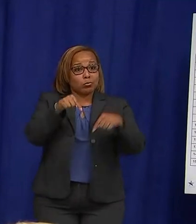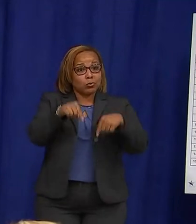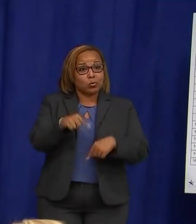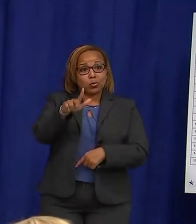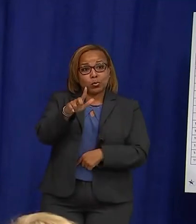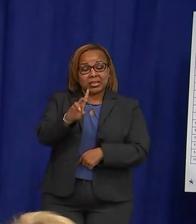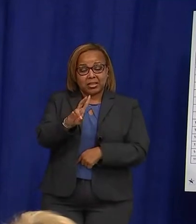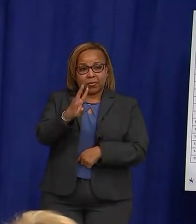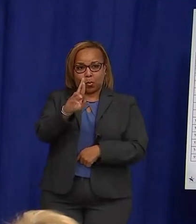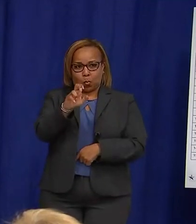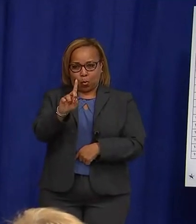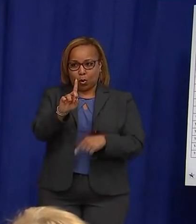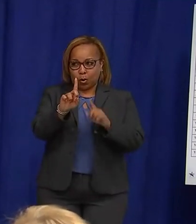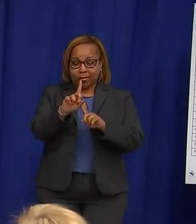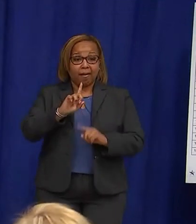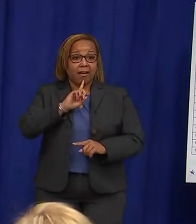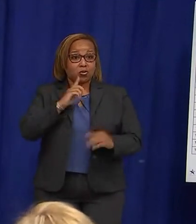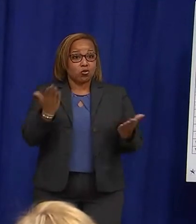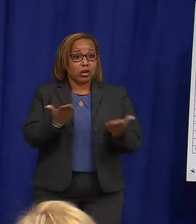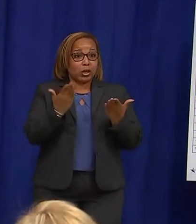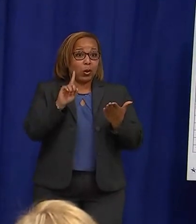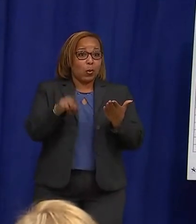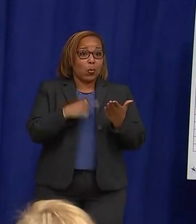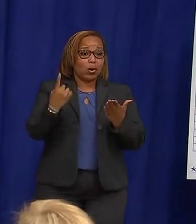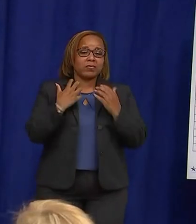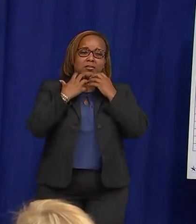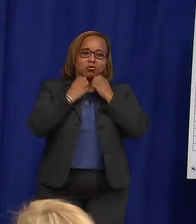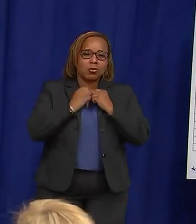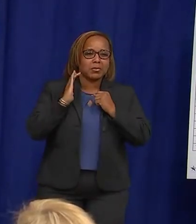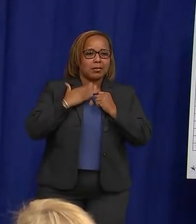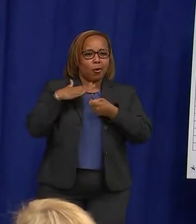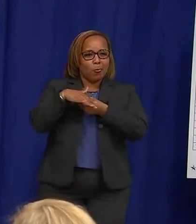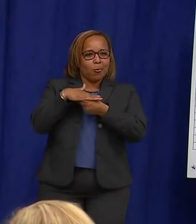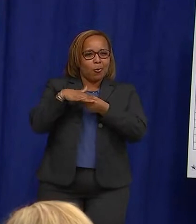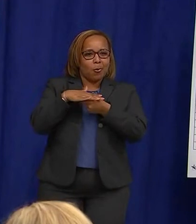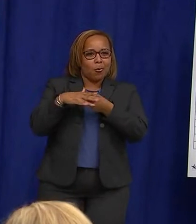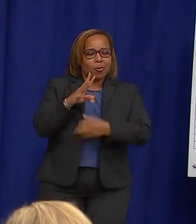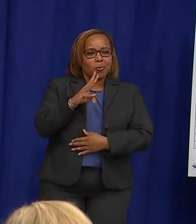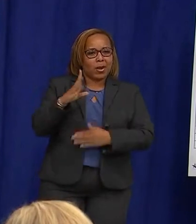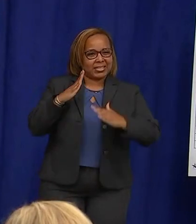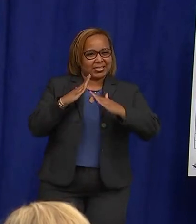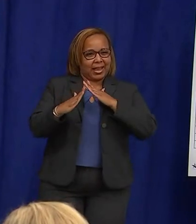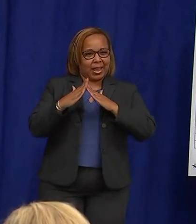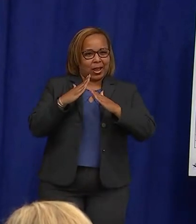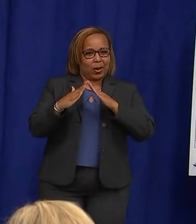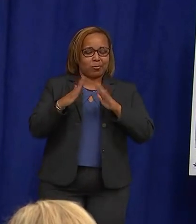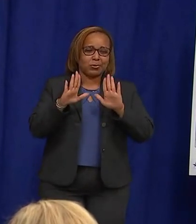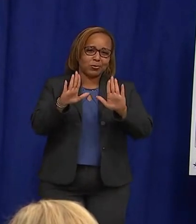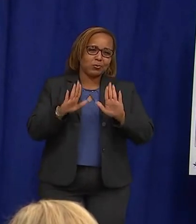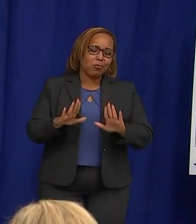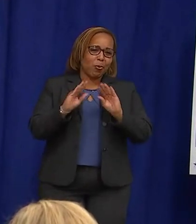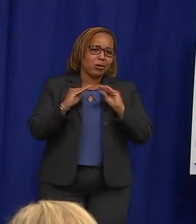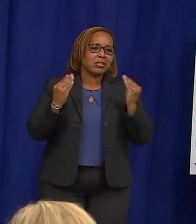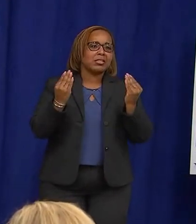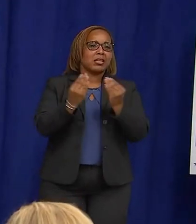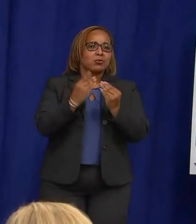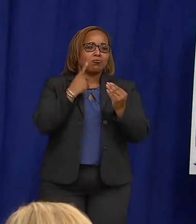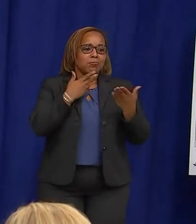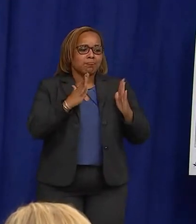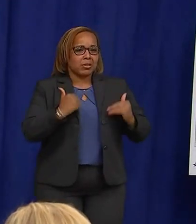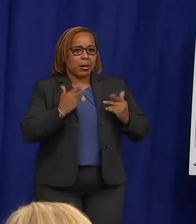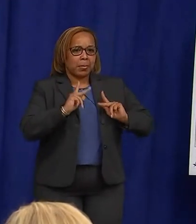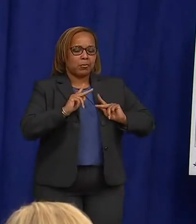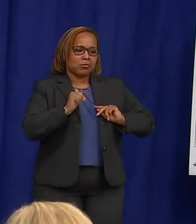Ward. You're actually here at one of the gyms in our ward. Greater Westtown is a great organization to give young